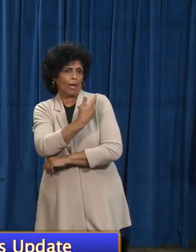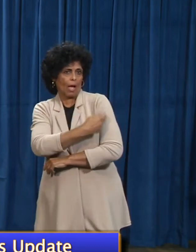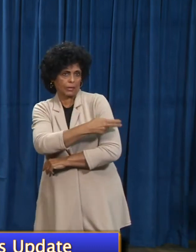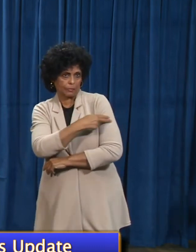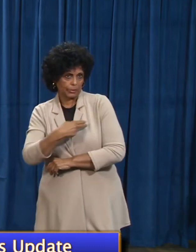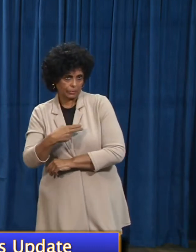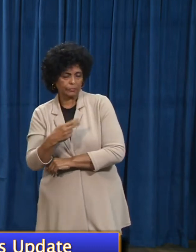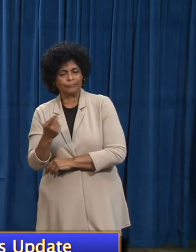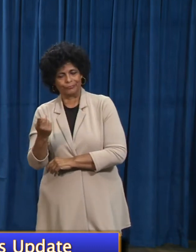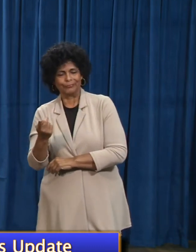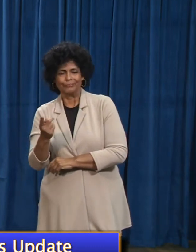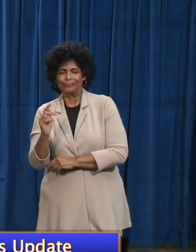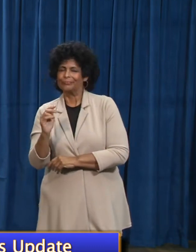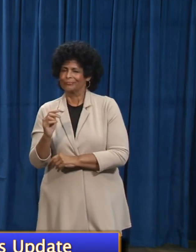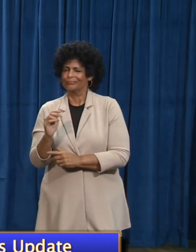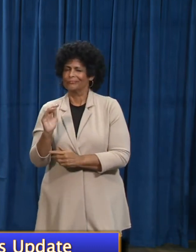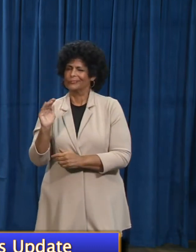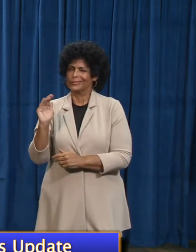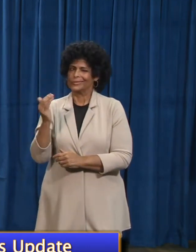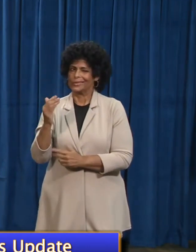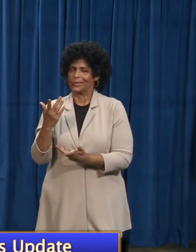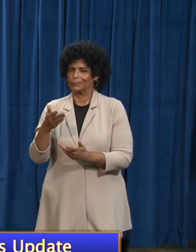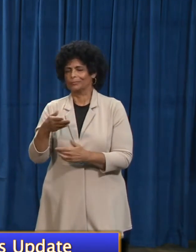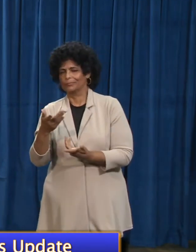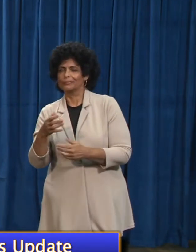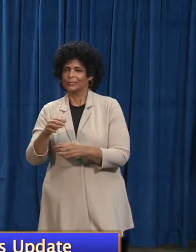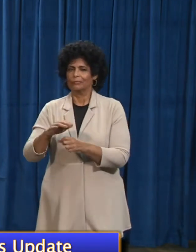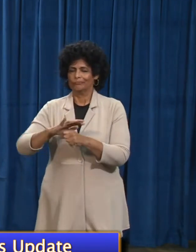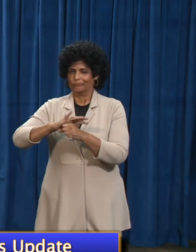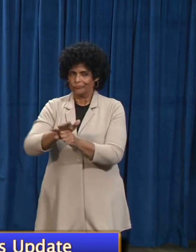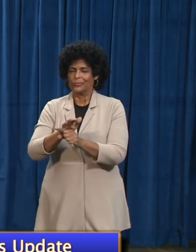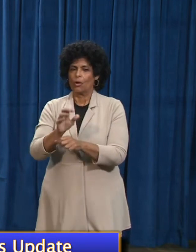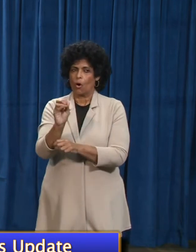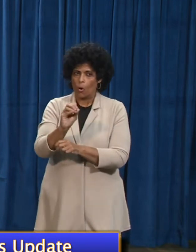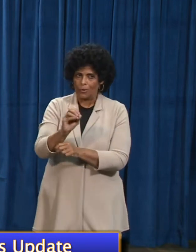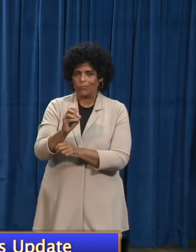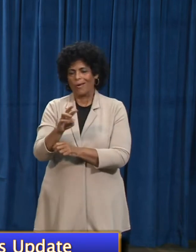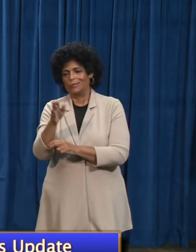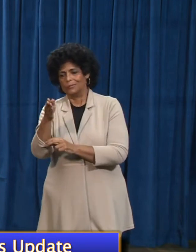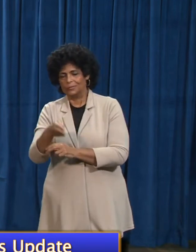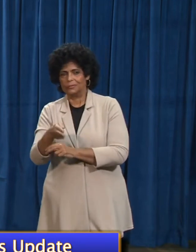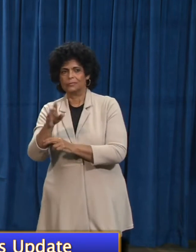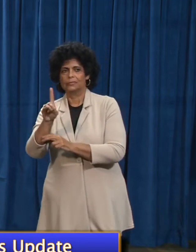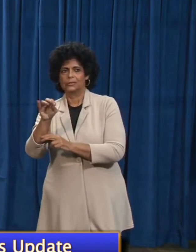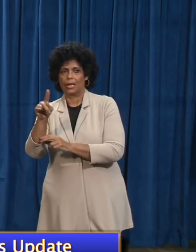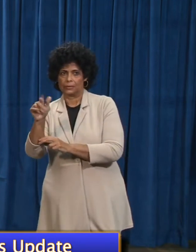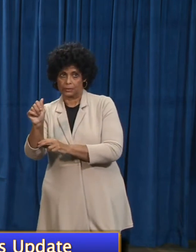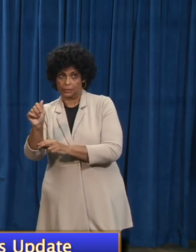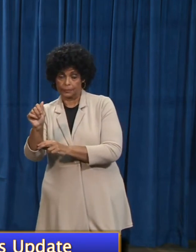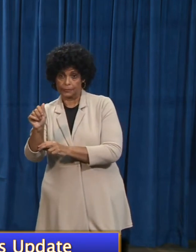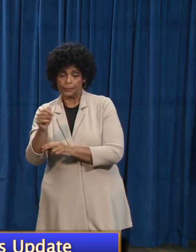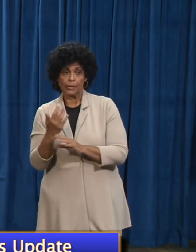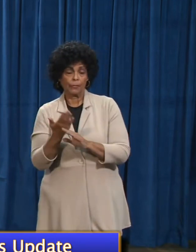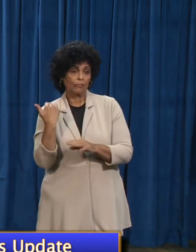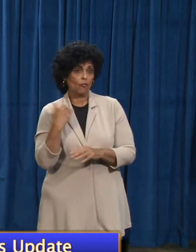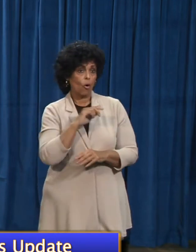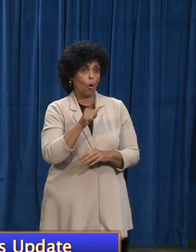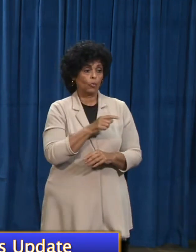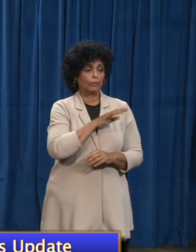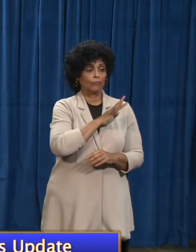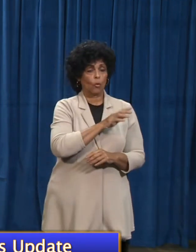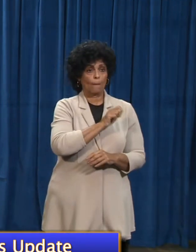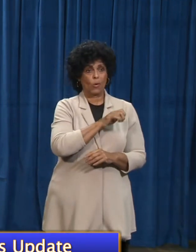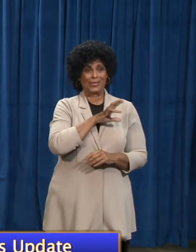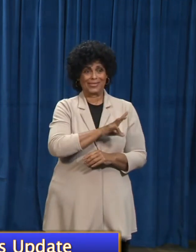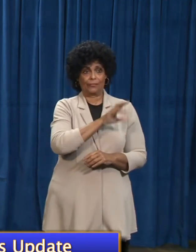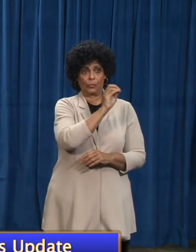likely with the Omicron/Delta variants. Back on August 23rd, only 4.7%